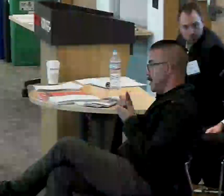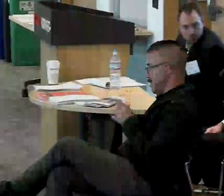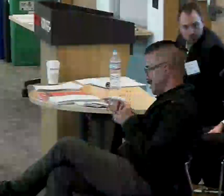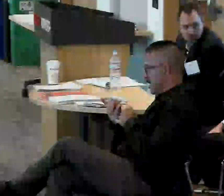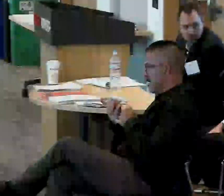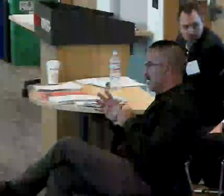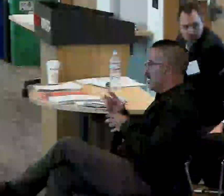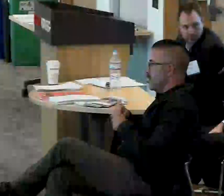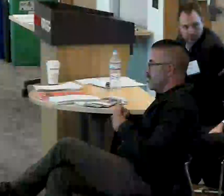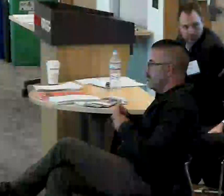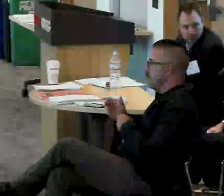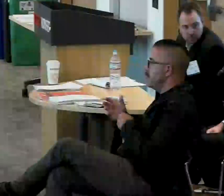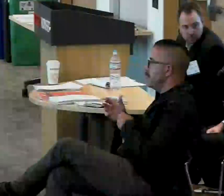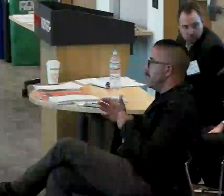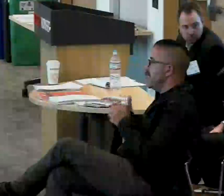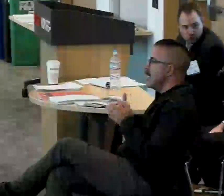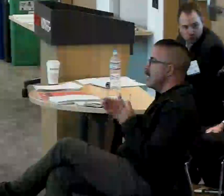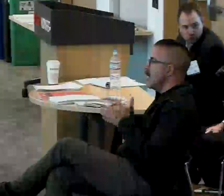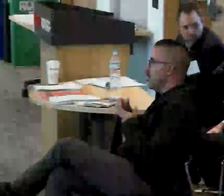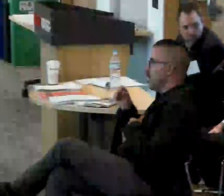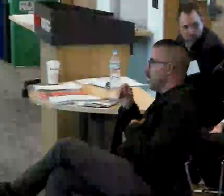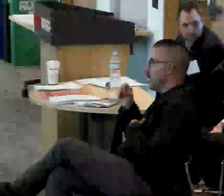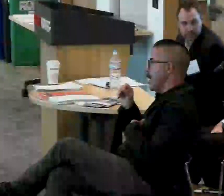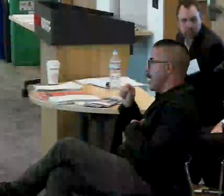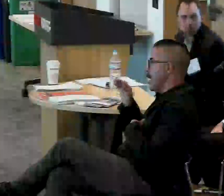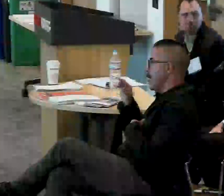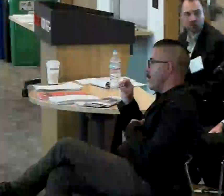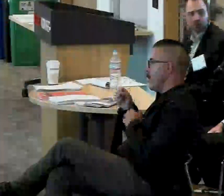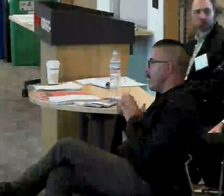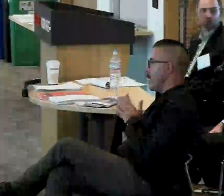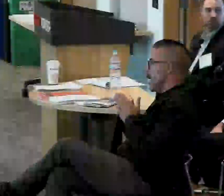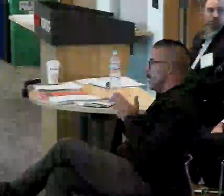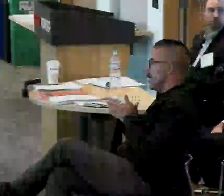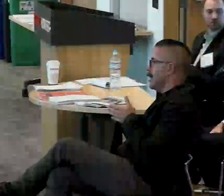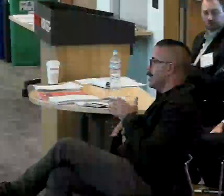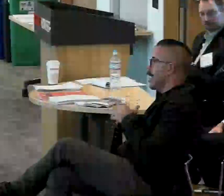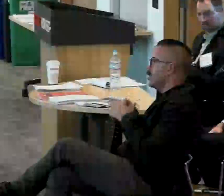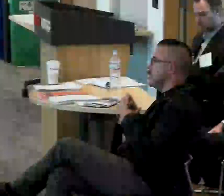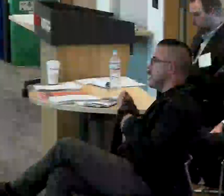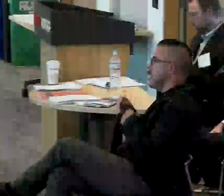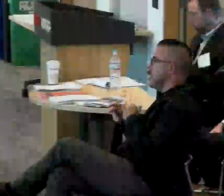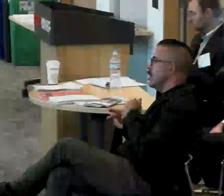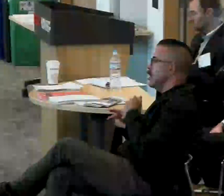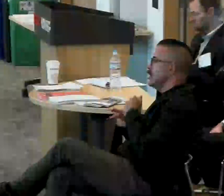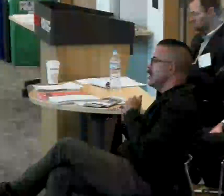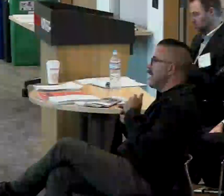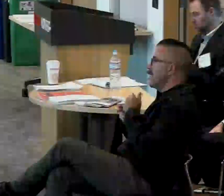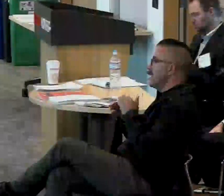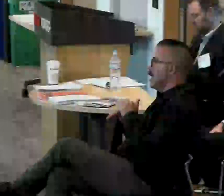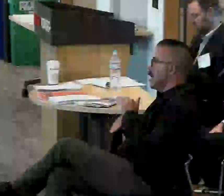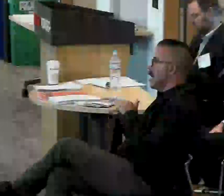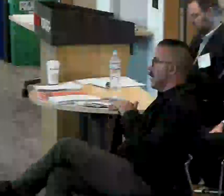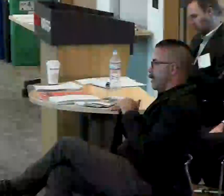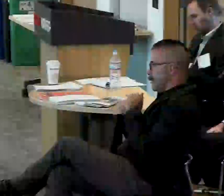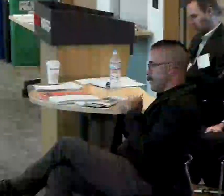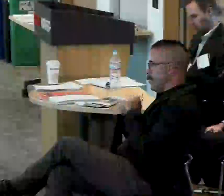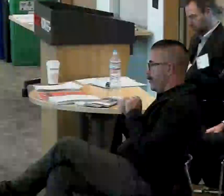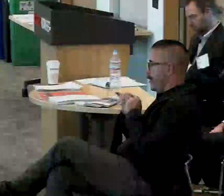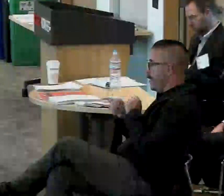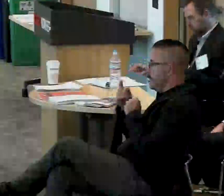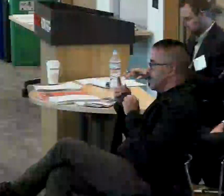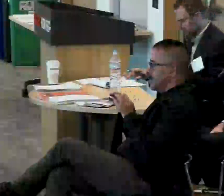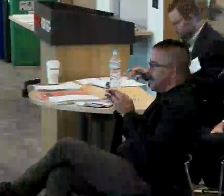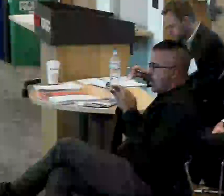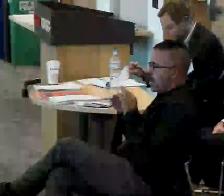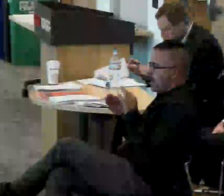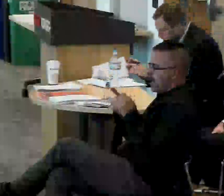though the ABLE account is outside the asset limit. So it's just sort of an important thing to hit on while